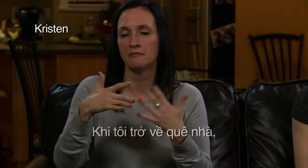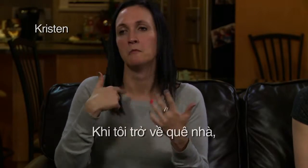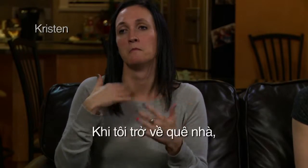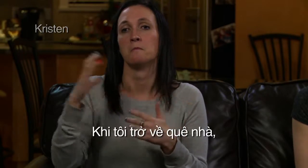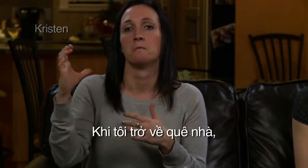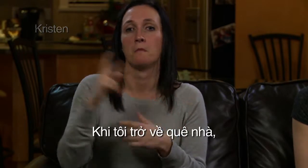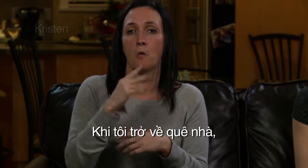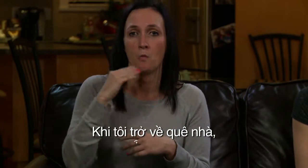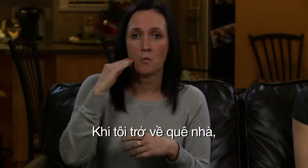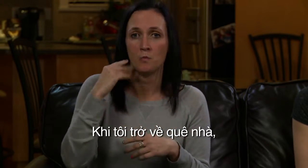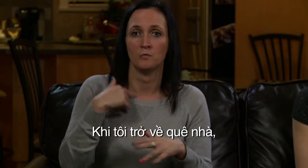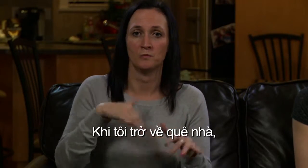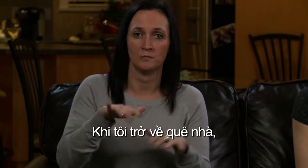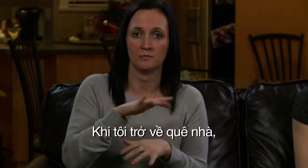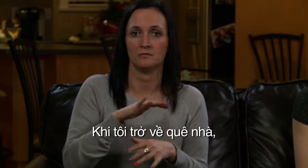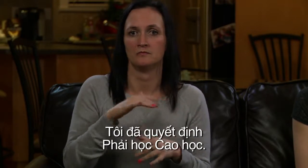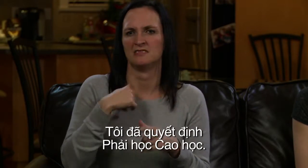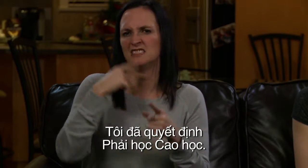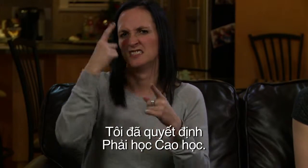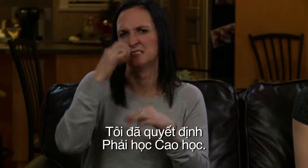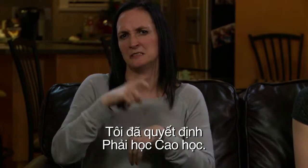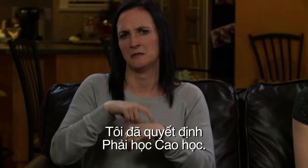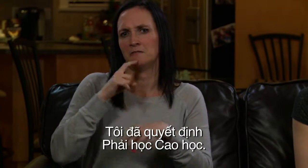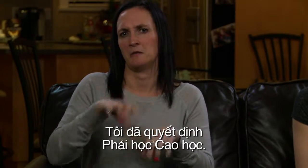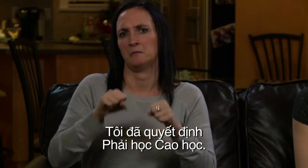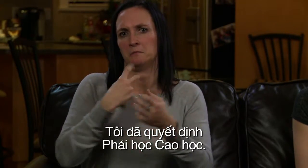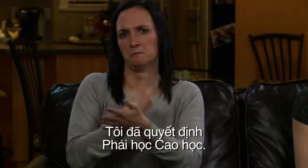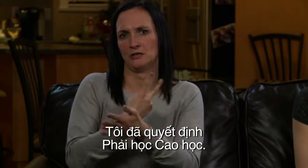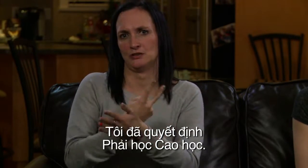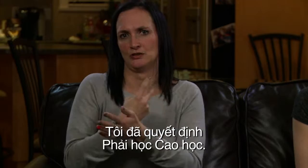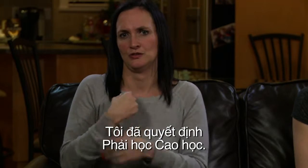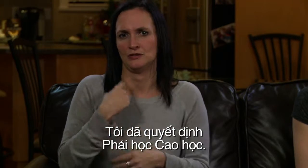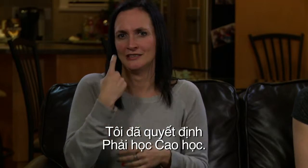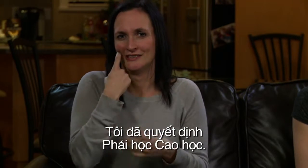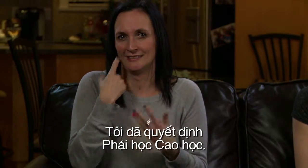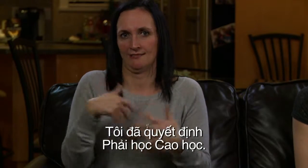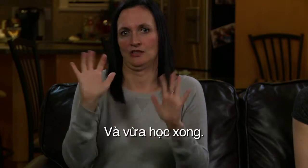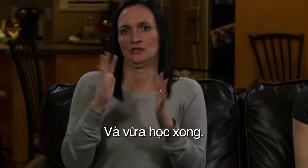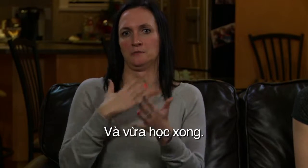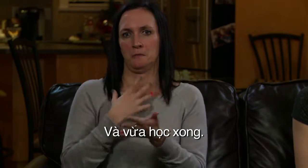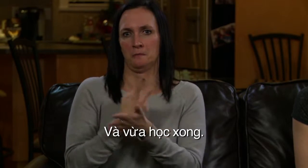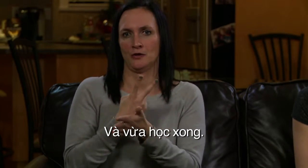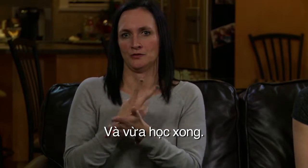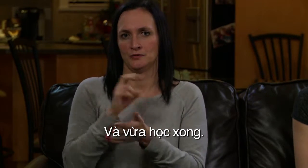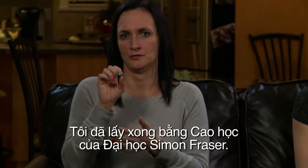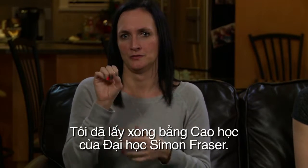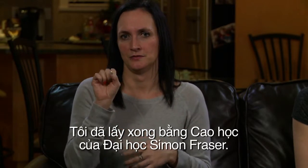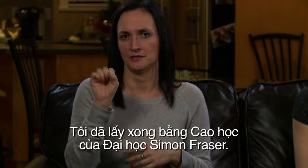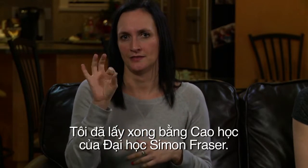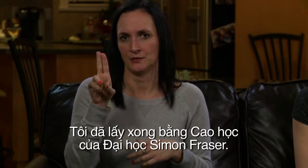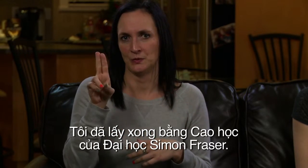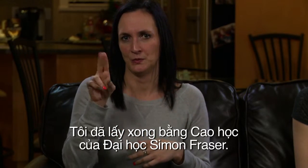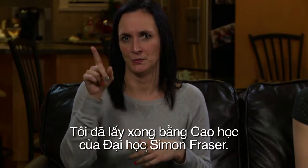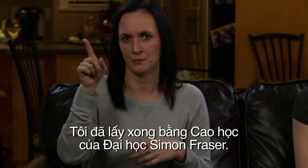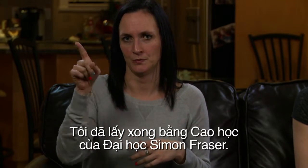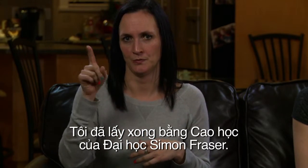When I moved back home, I made the decision that I would do a master's degree, which I've just completed. I have a master's from Simon Fraser